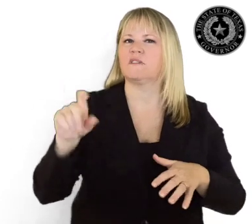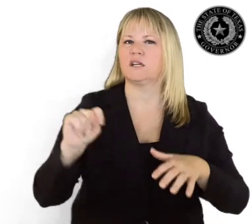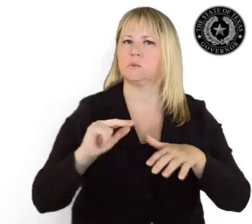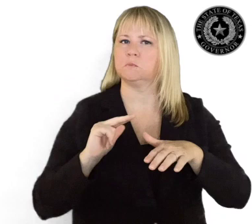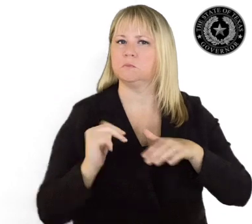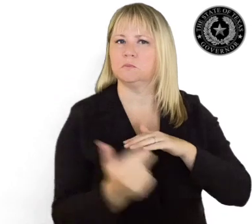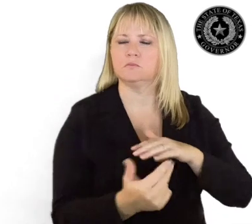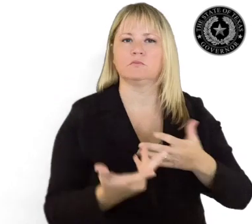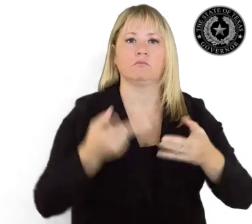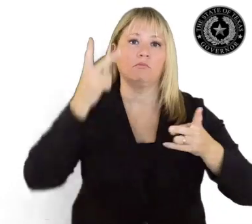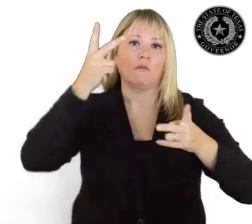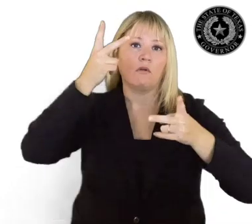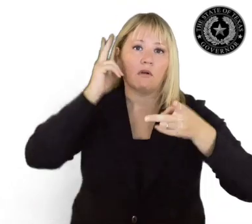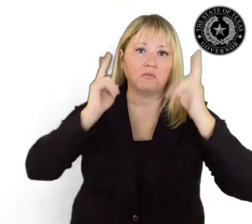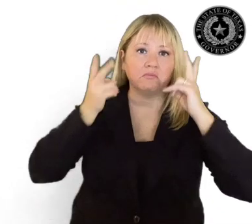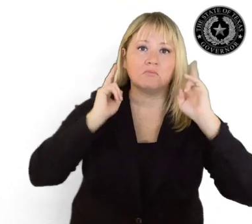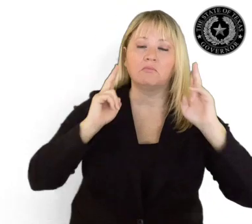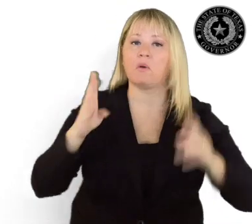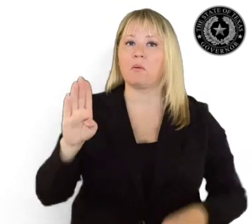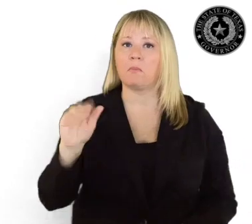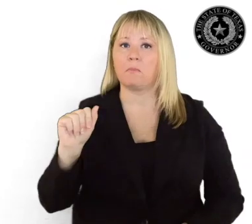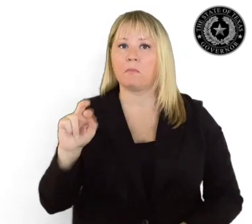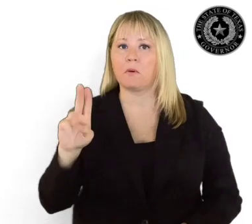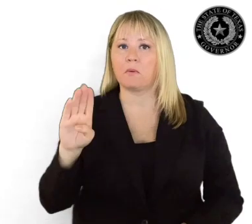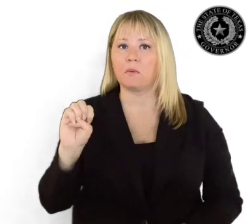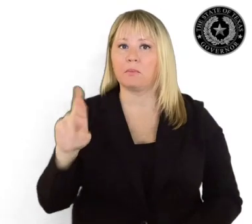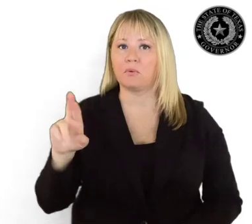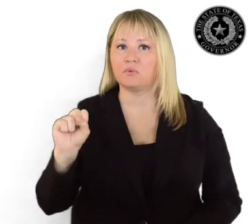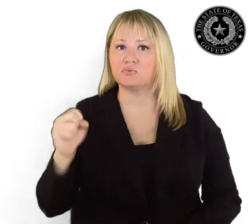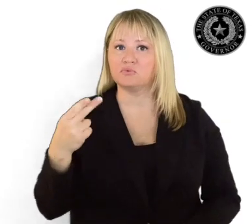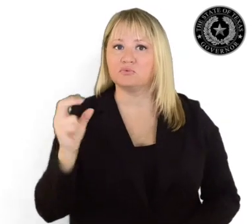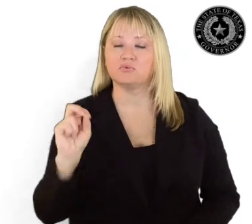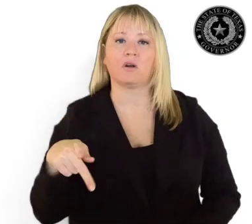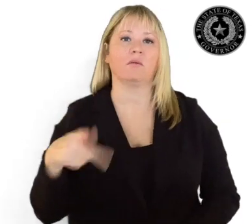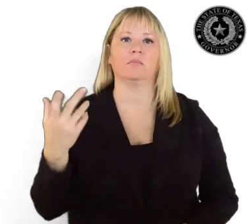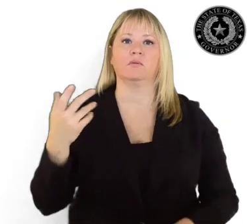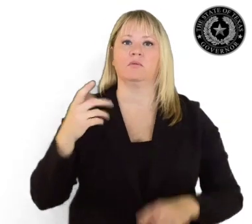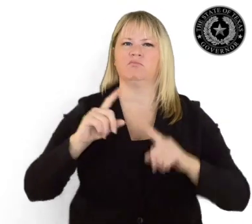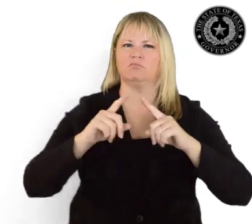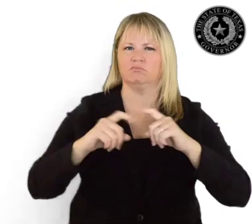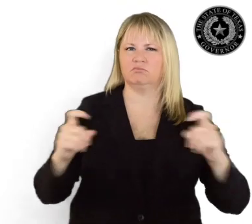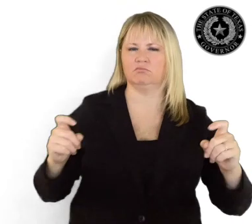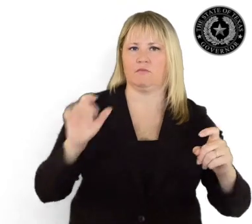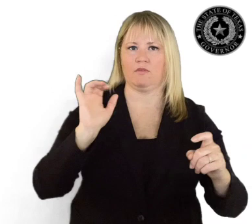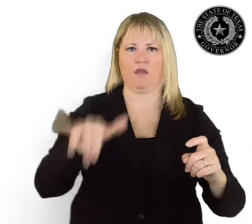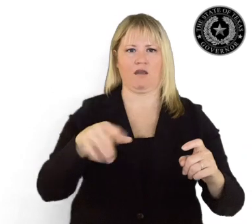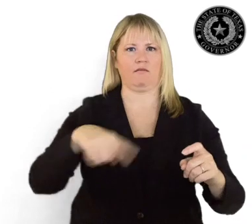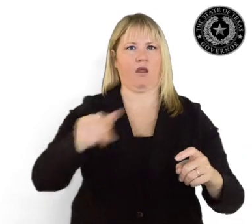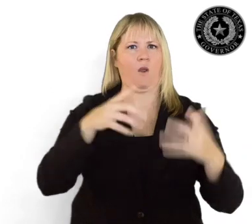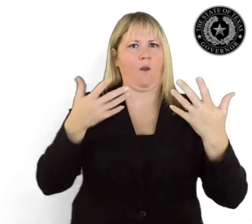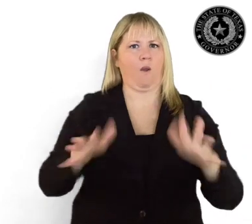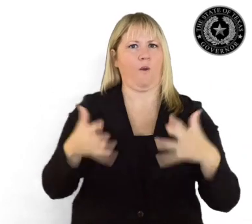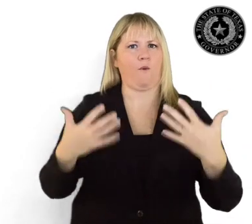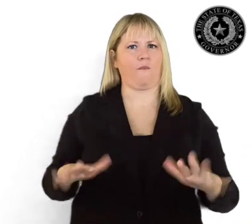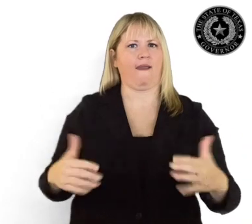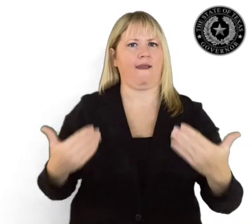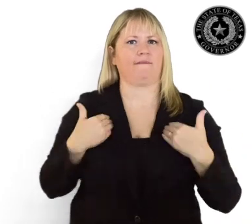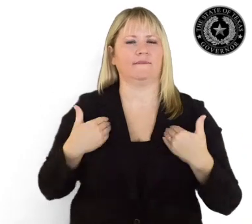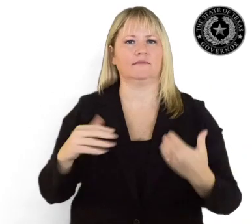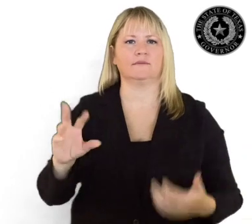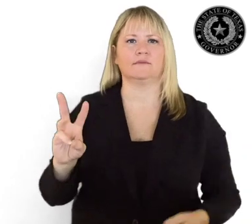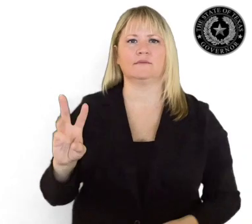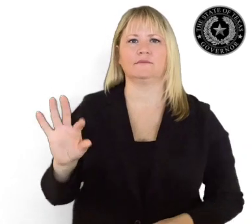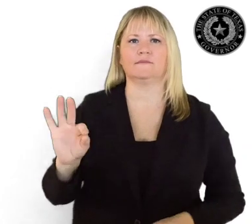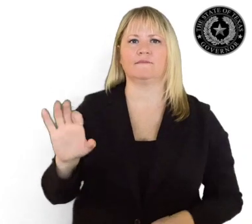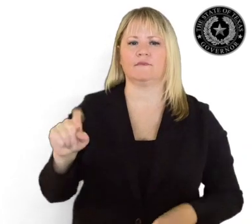cosmetology salons, hair salons, barbershops, nail salons and shops, and other establishments where licensed cosmetologists or